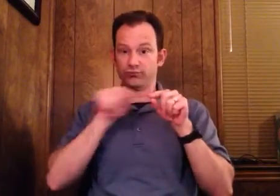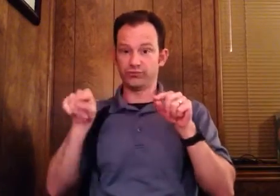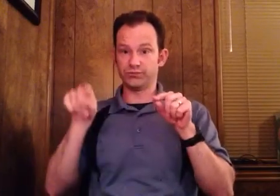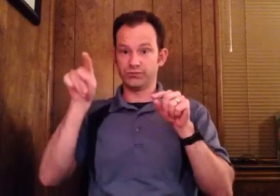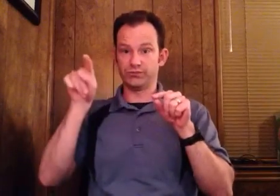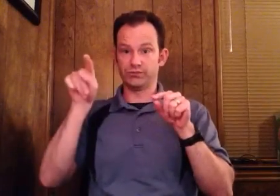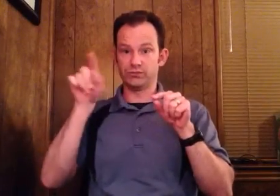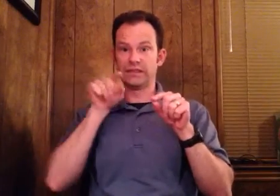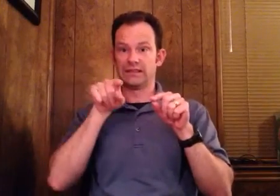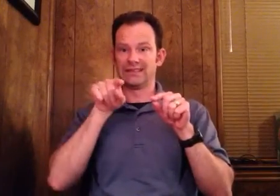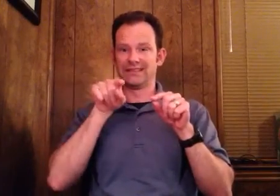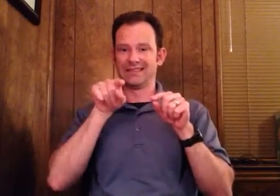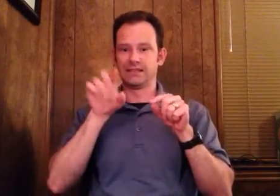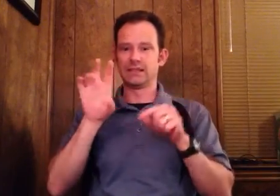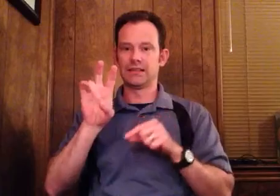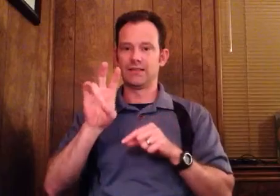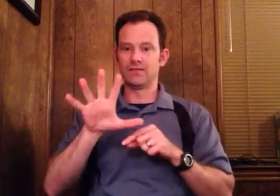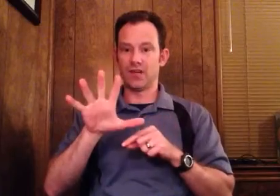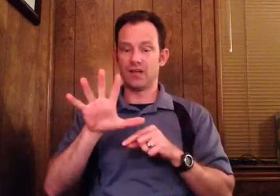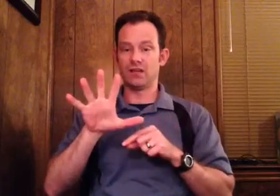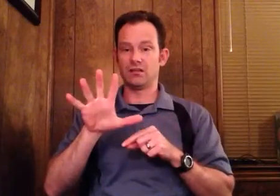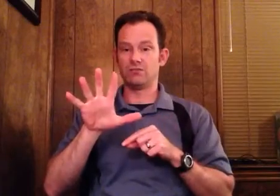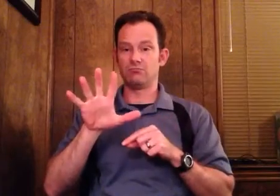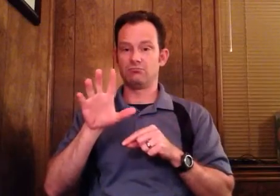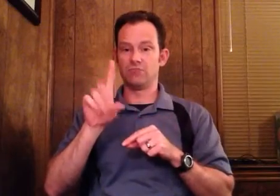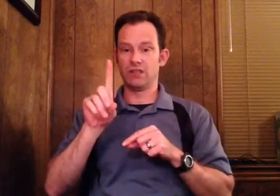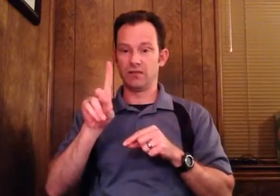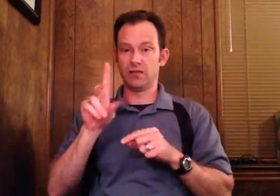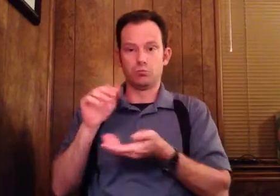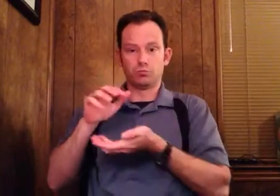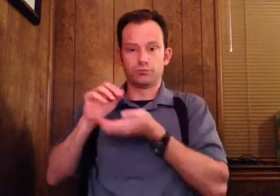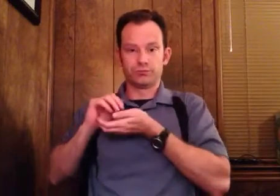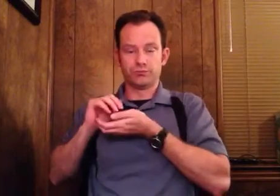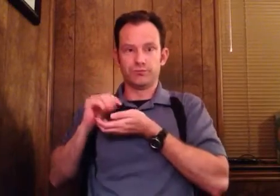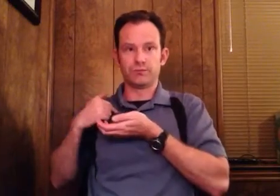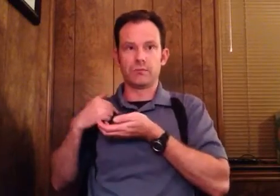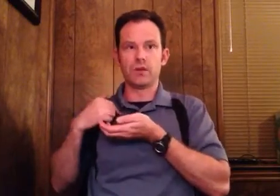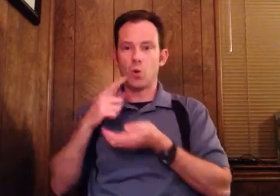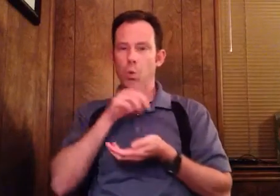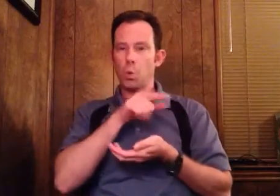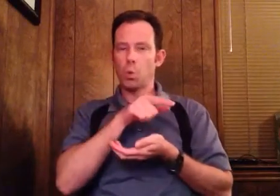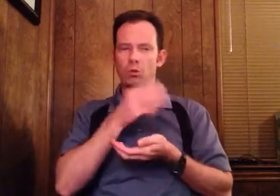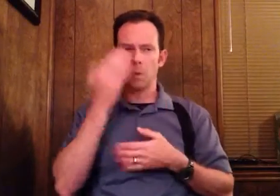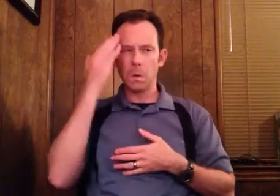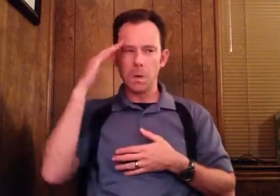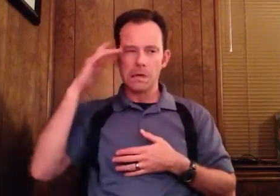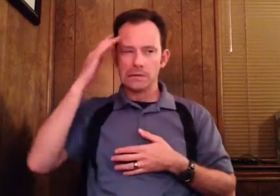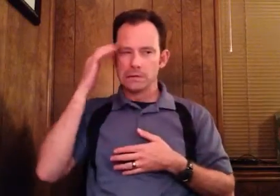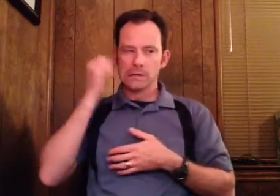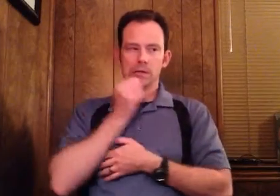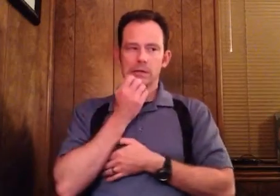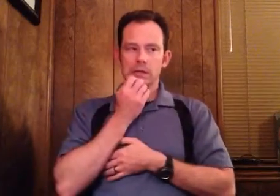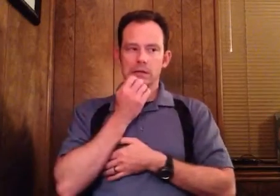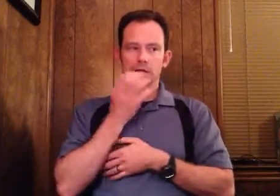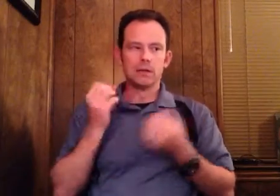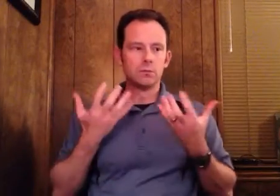75 DVDs that she keeps. We want to know how many were scratched or damaged. So it looks like we need to compare. We're